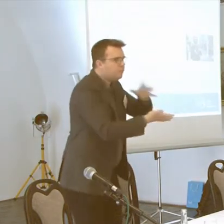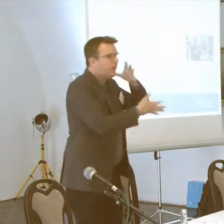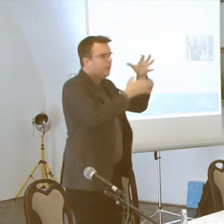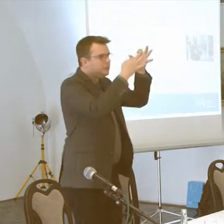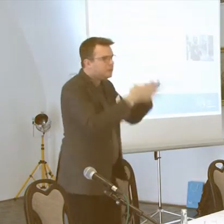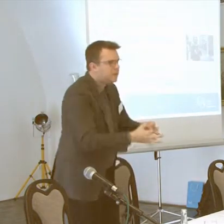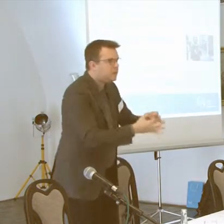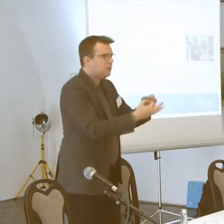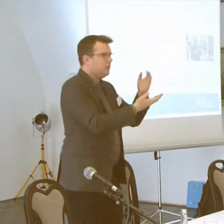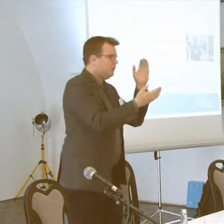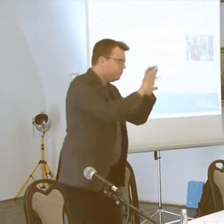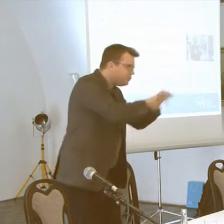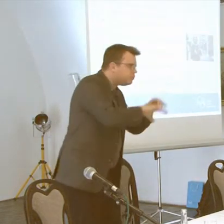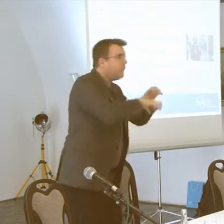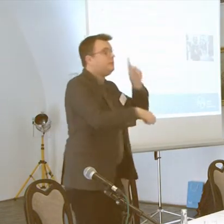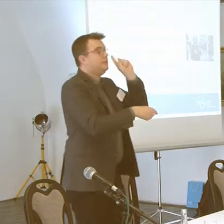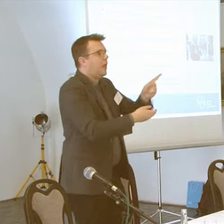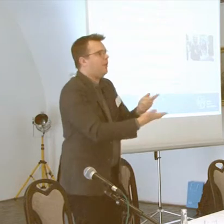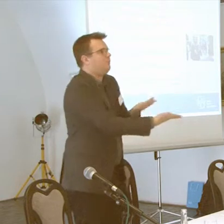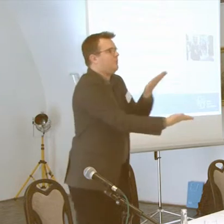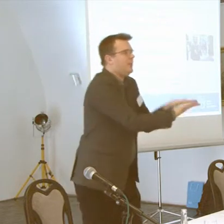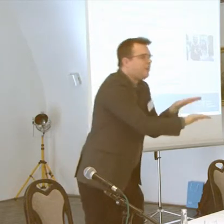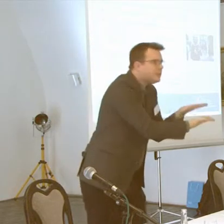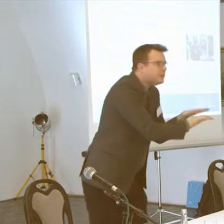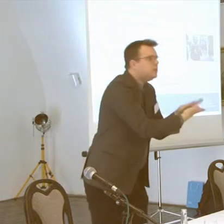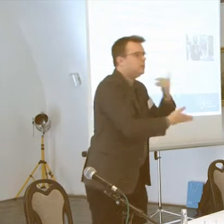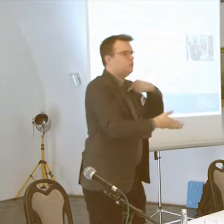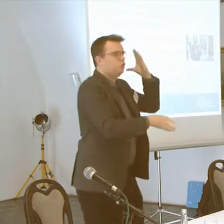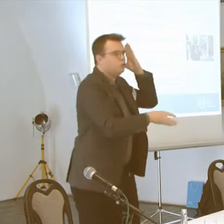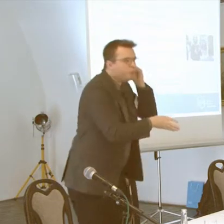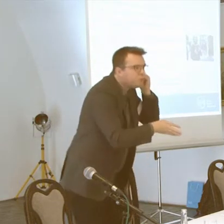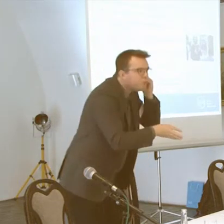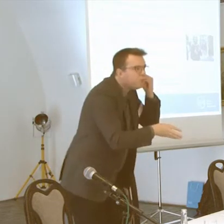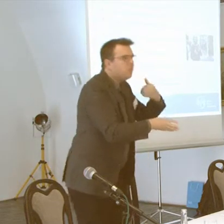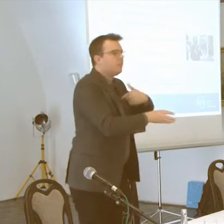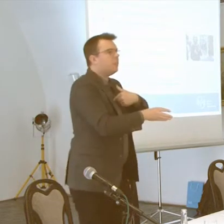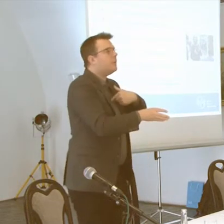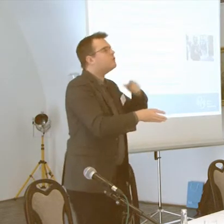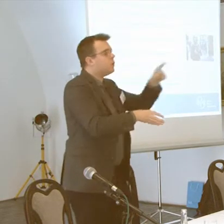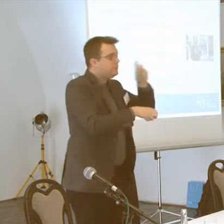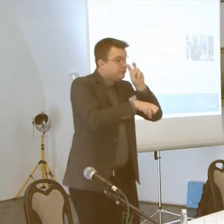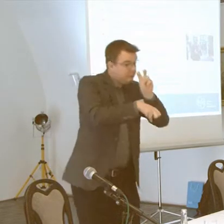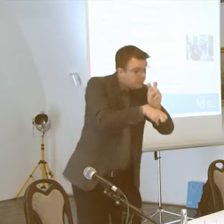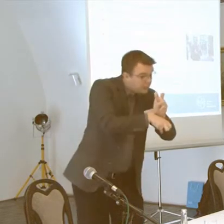have to fill out a form, you have to write, you have to documentate that you are